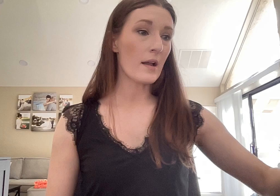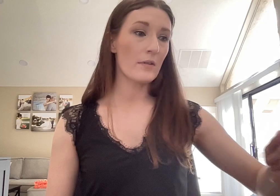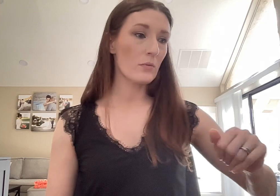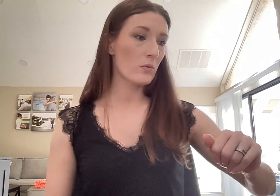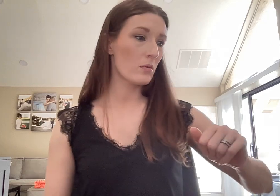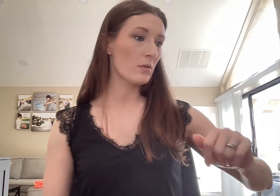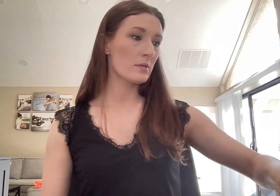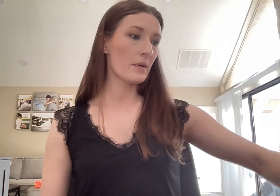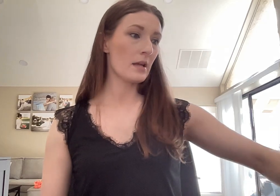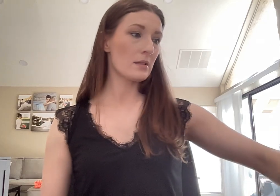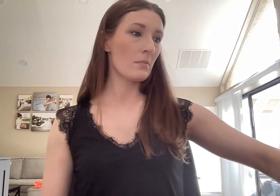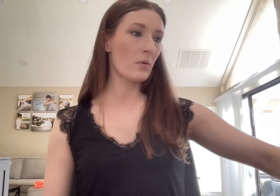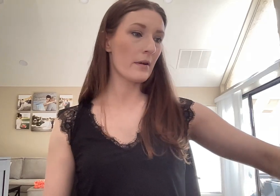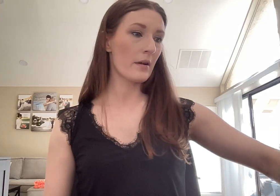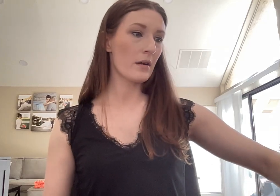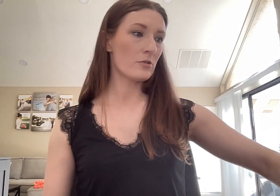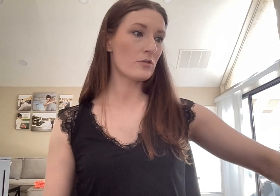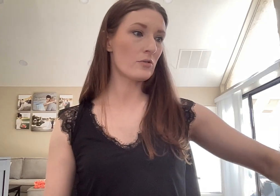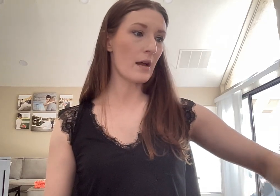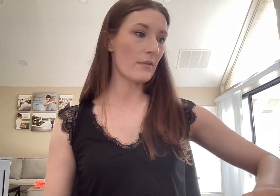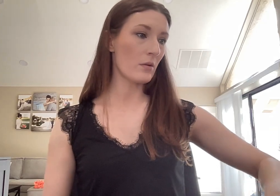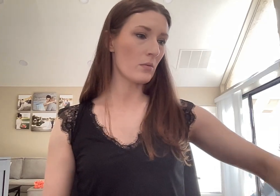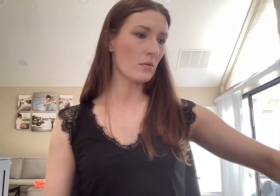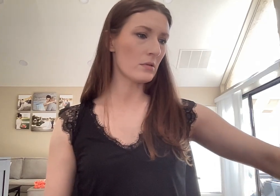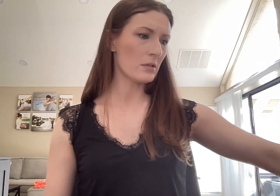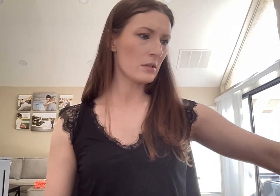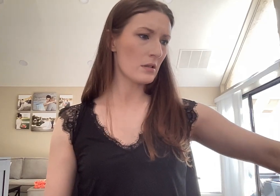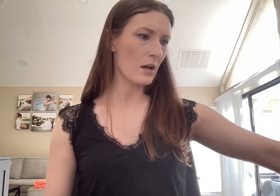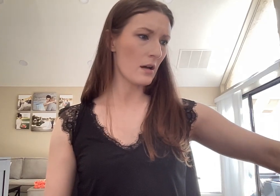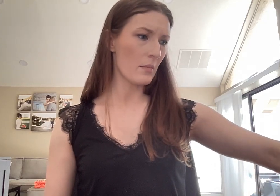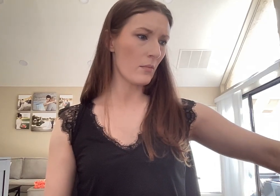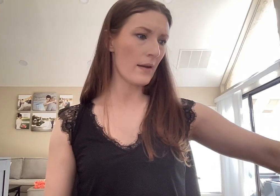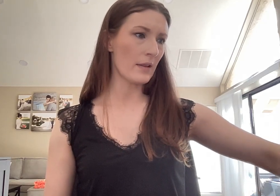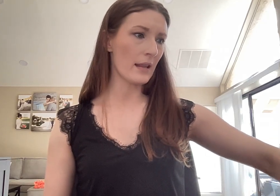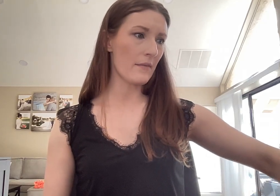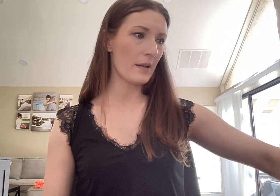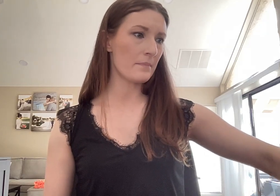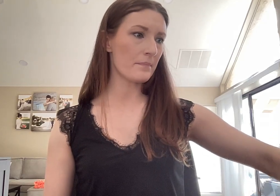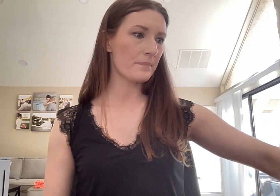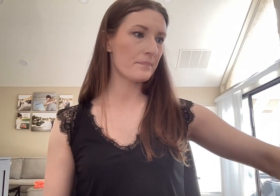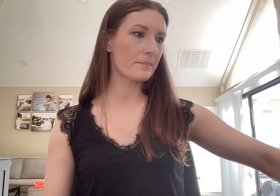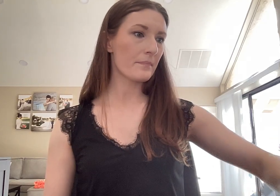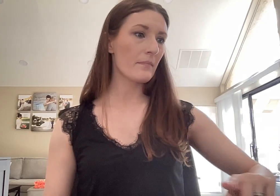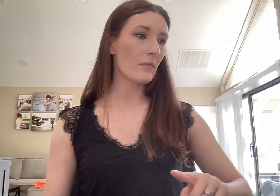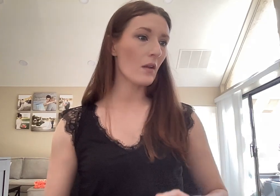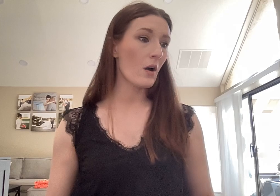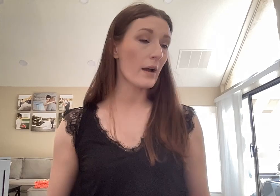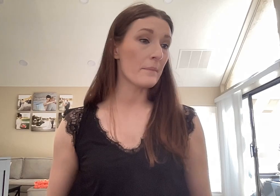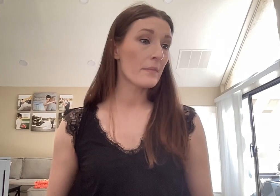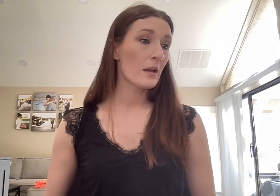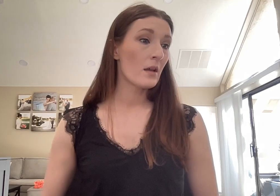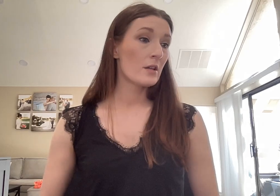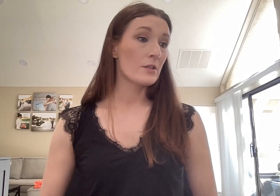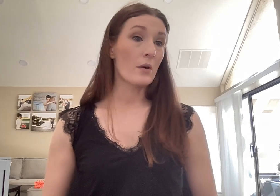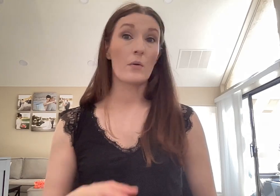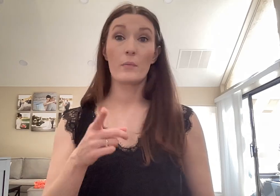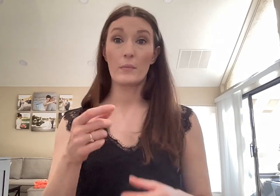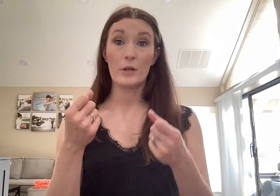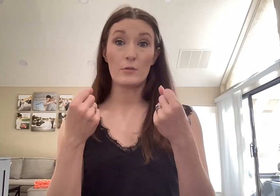driving rules, we got some more driving rules. We have 11. Okay, so when you